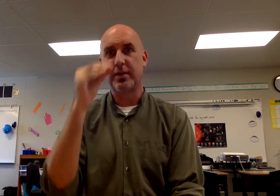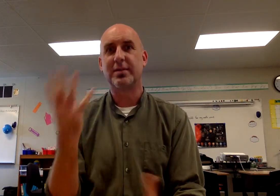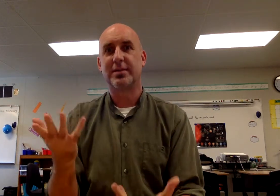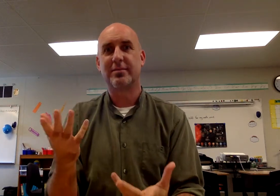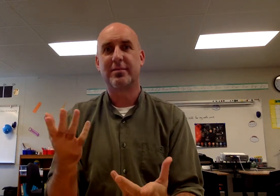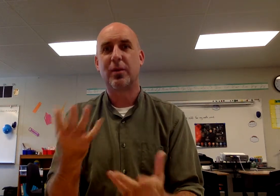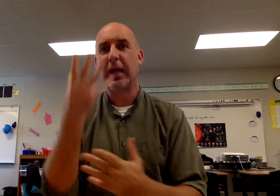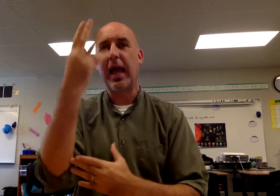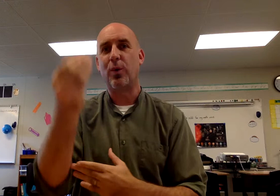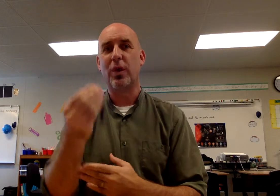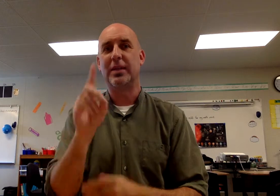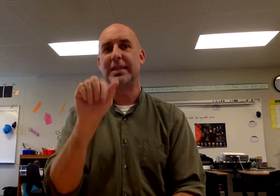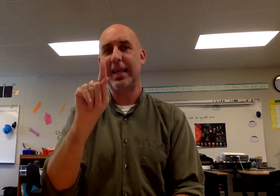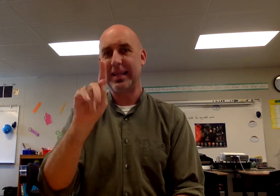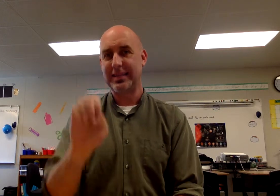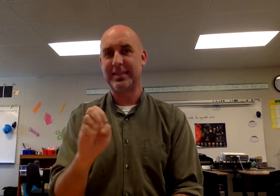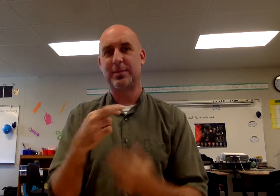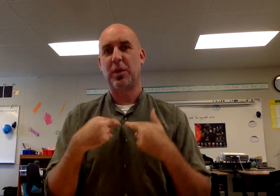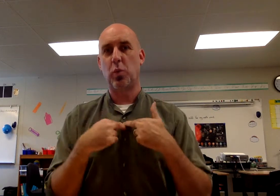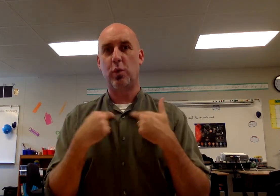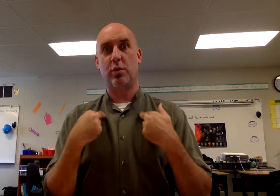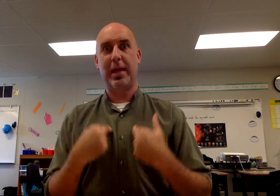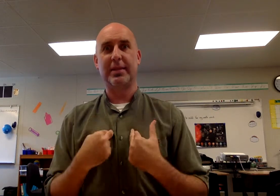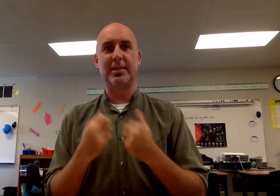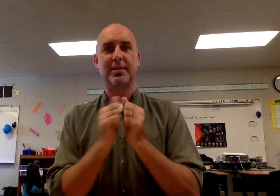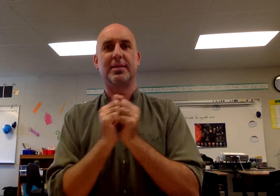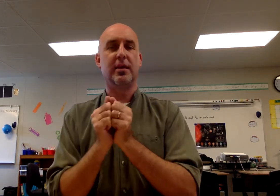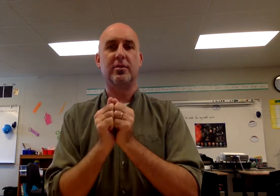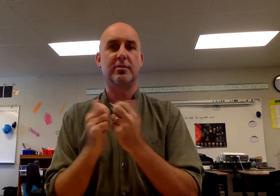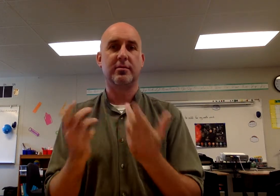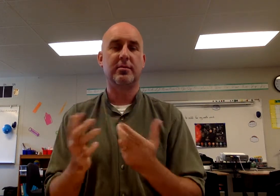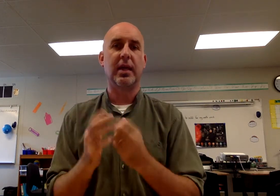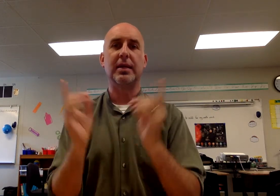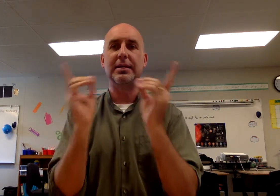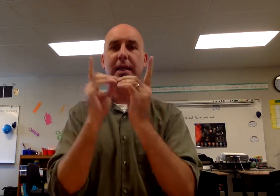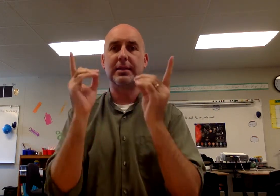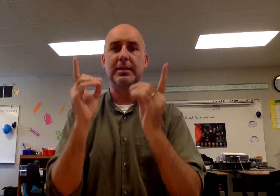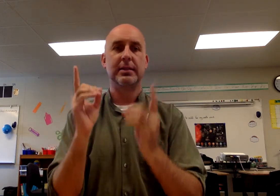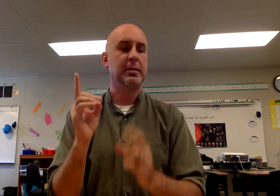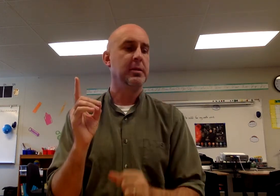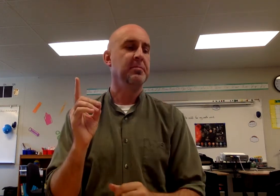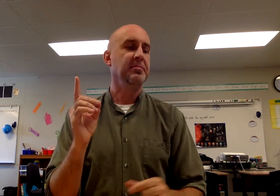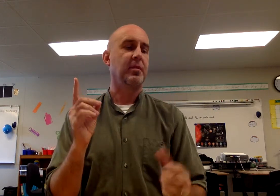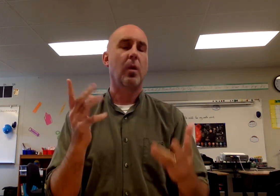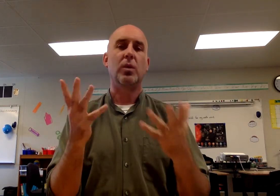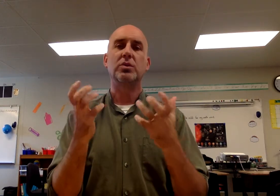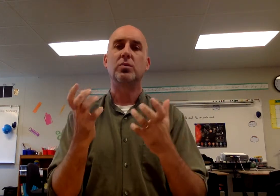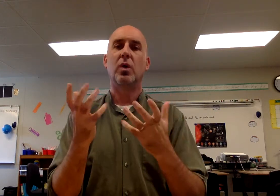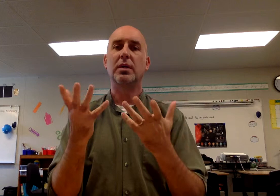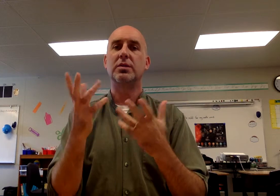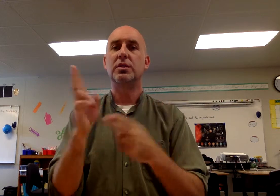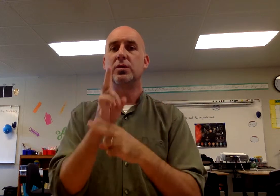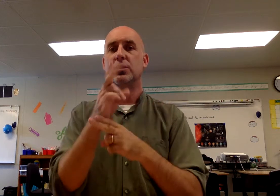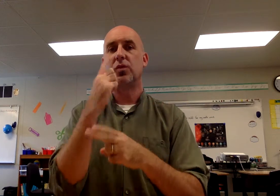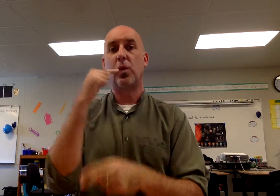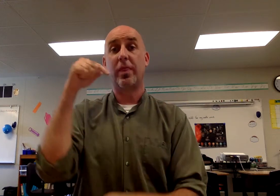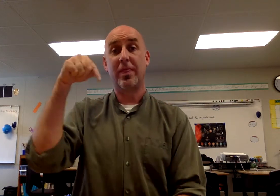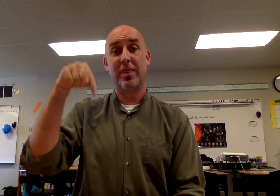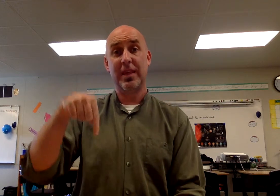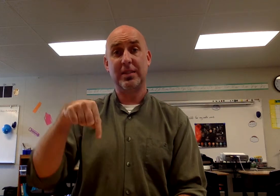boys going out on a date, something more romantic together. Okay, a date. What you want to use for this